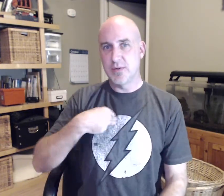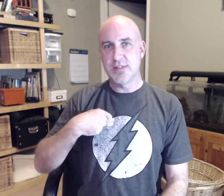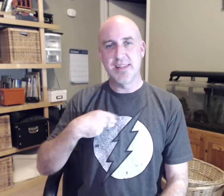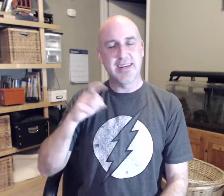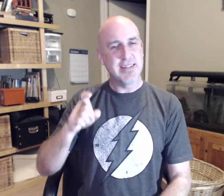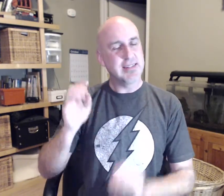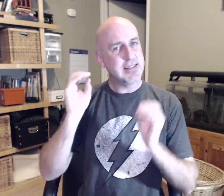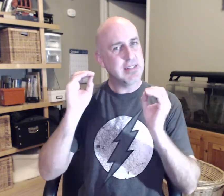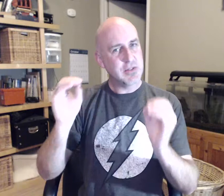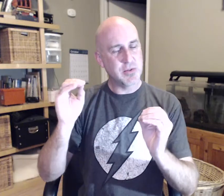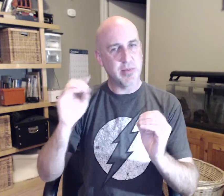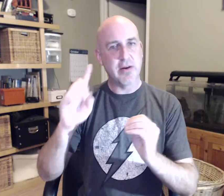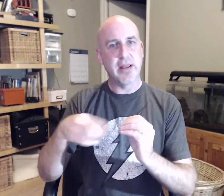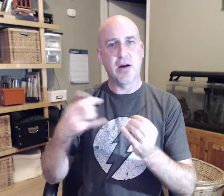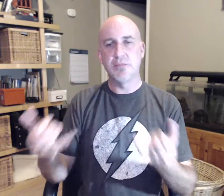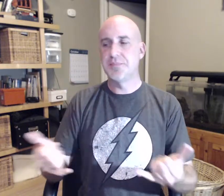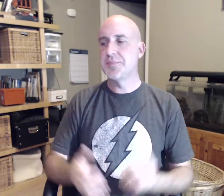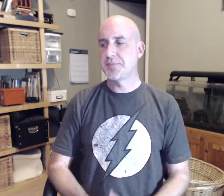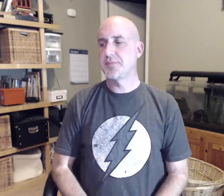members that I need to teach you about now.